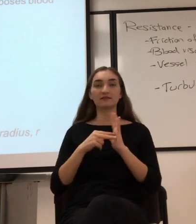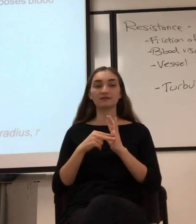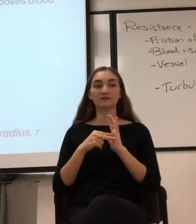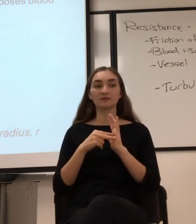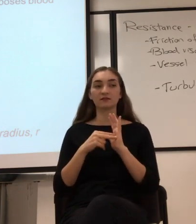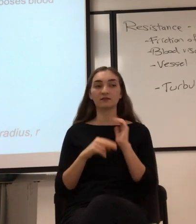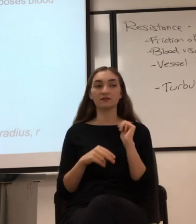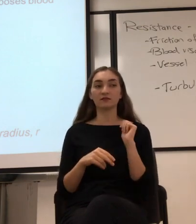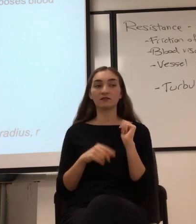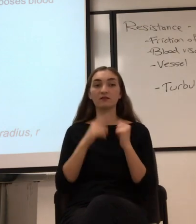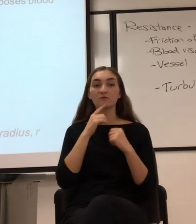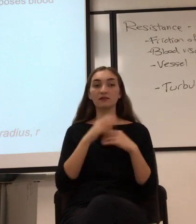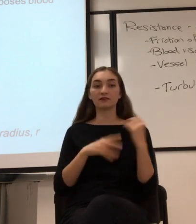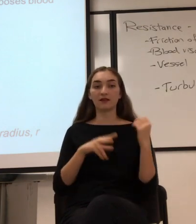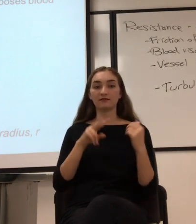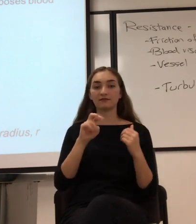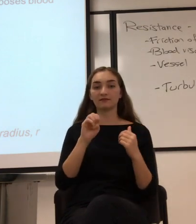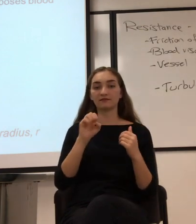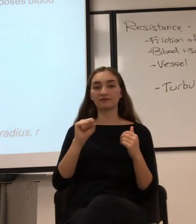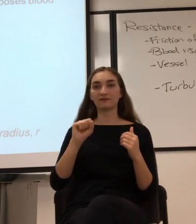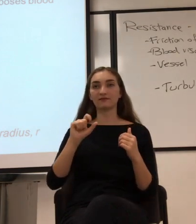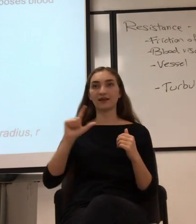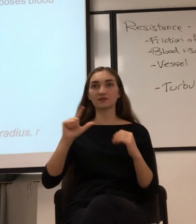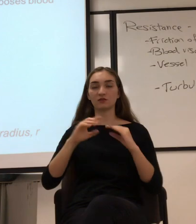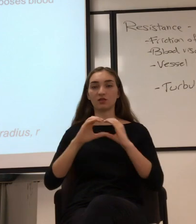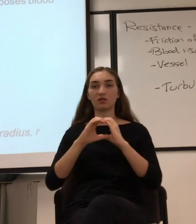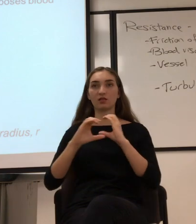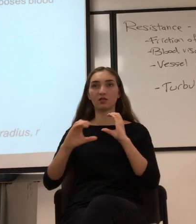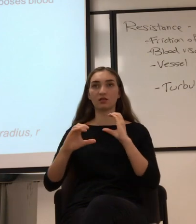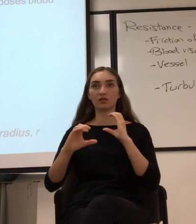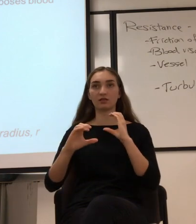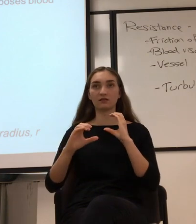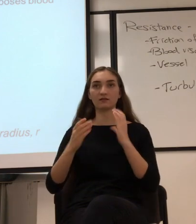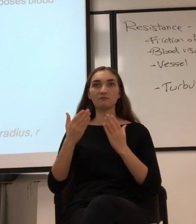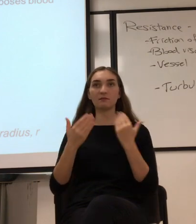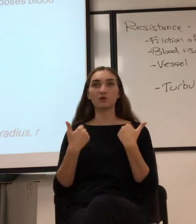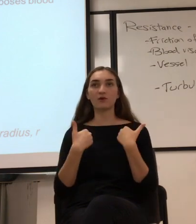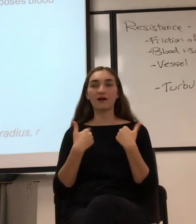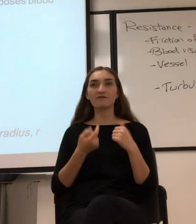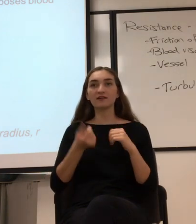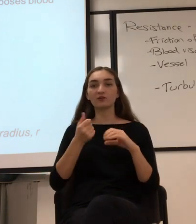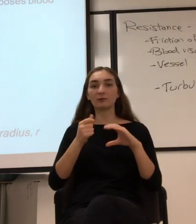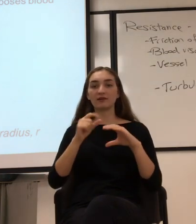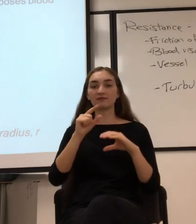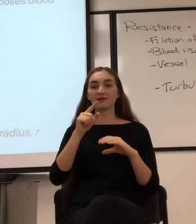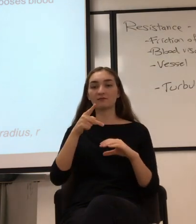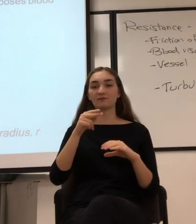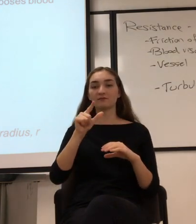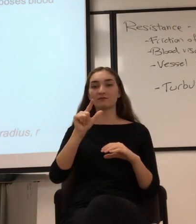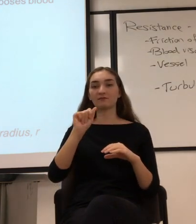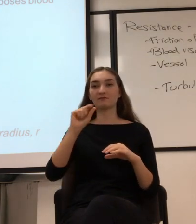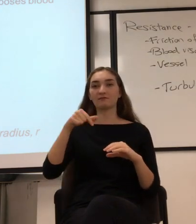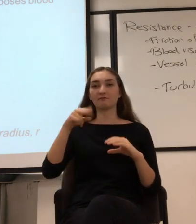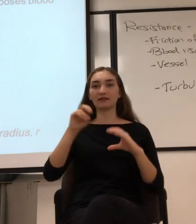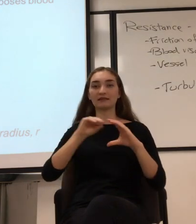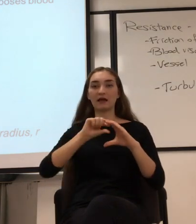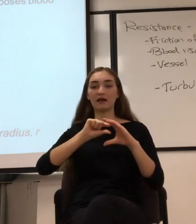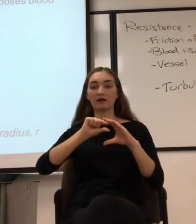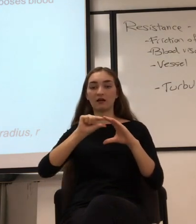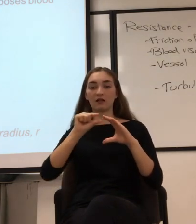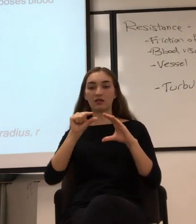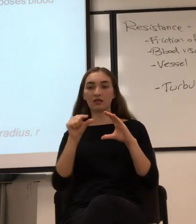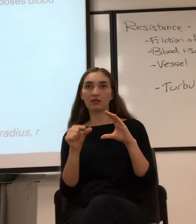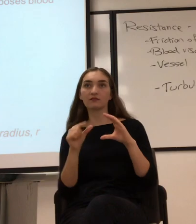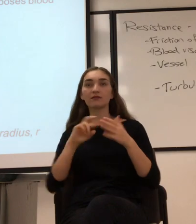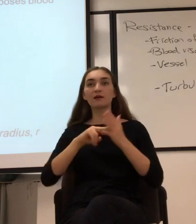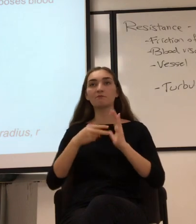What if you have like a little plaque that intrudes on the lumen space? So that the blood that kind of flow has to flow around that, it's